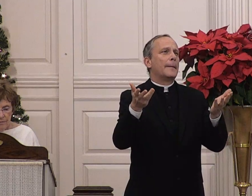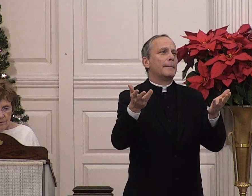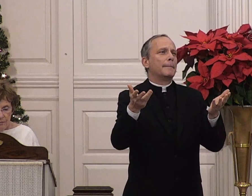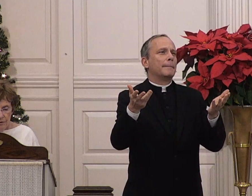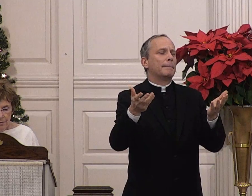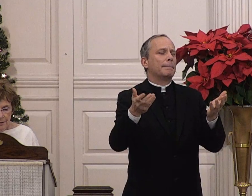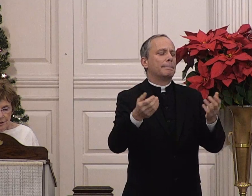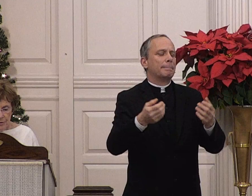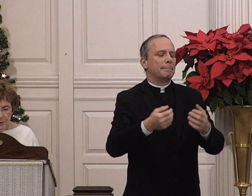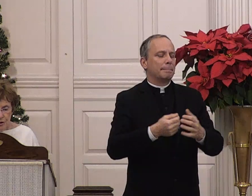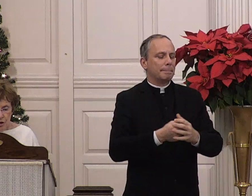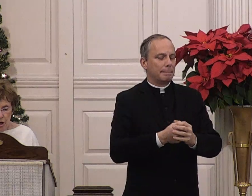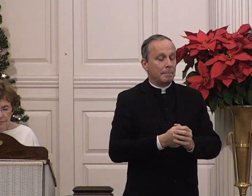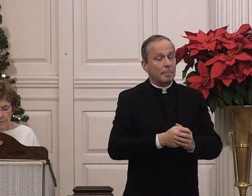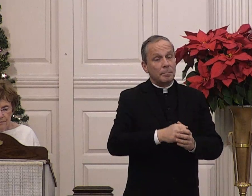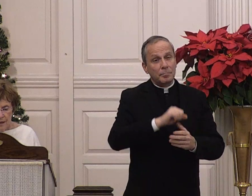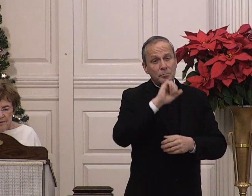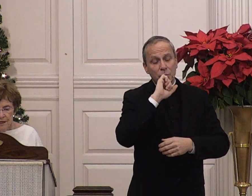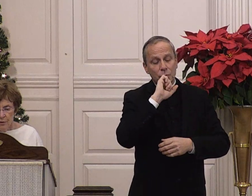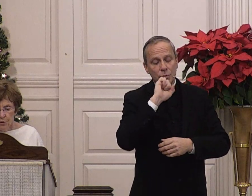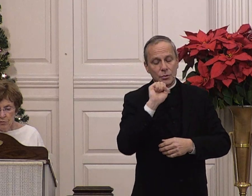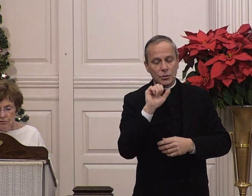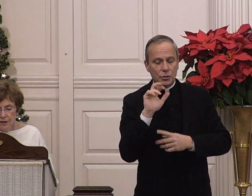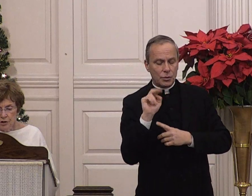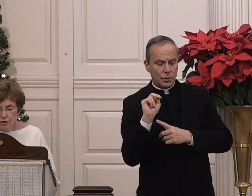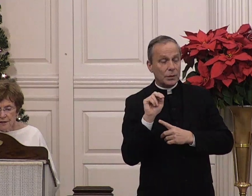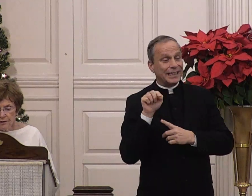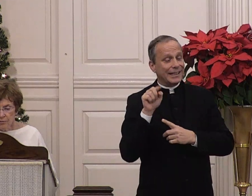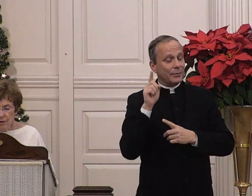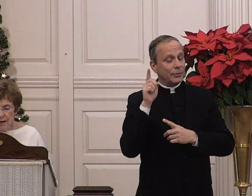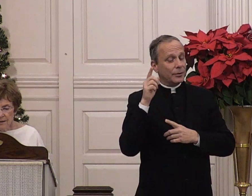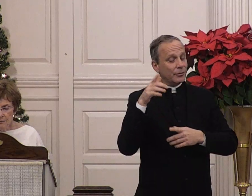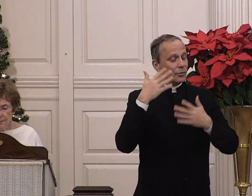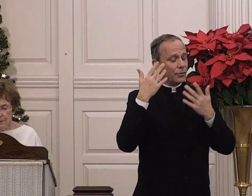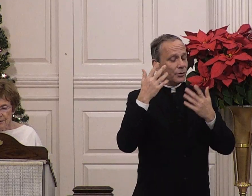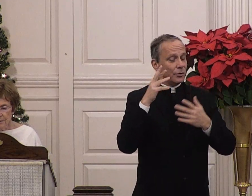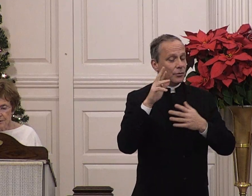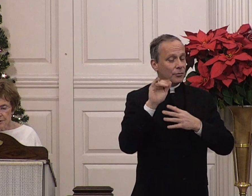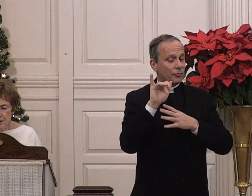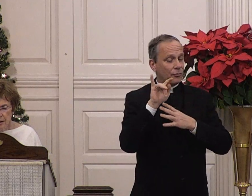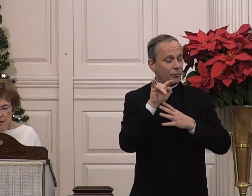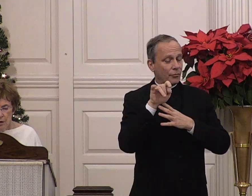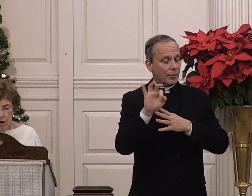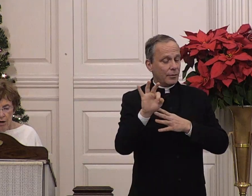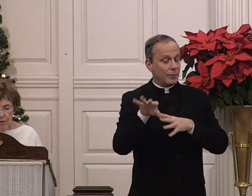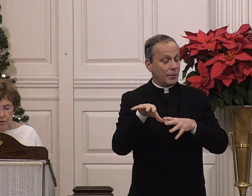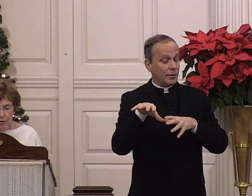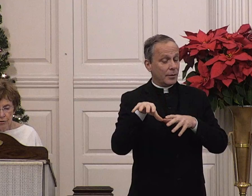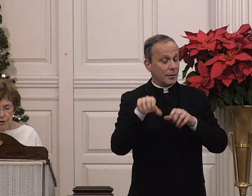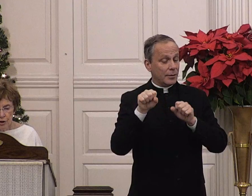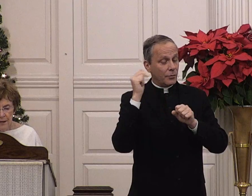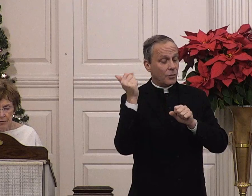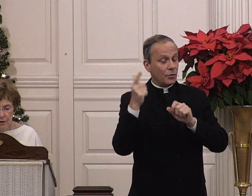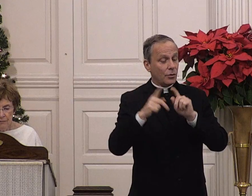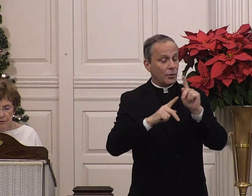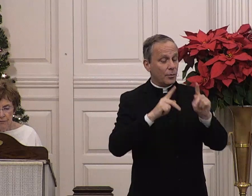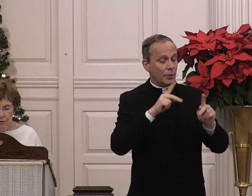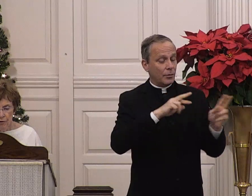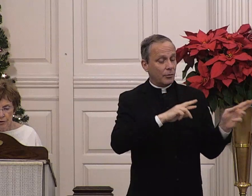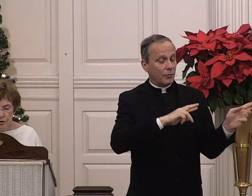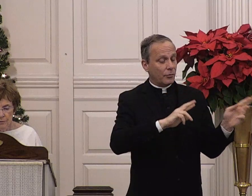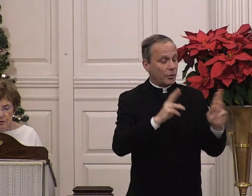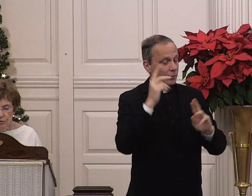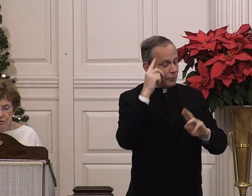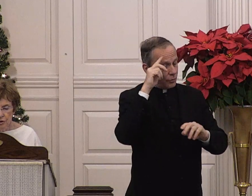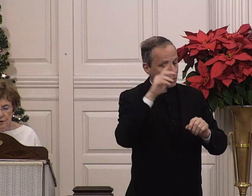For Bishop Sean, that he will rejoice at the rite of acceptance with all those who are preparing for full